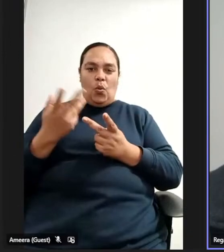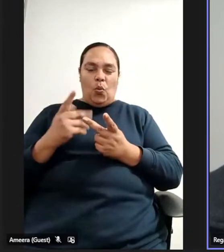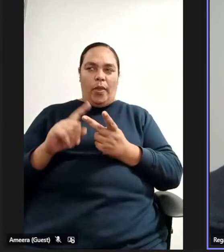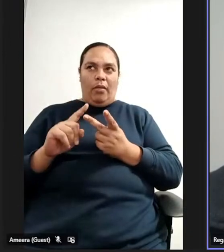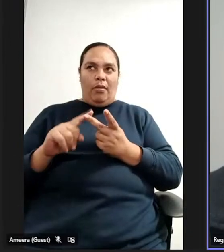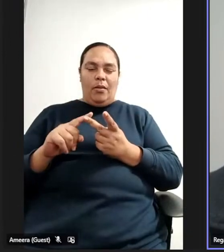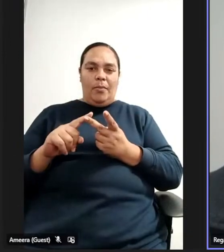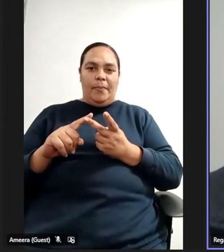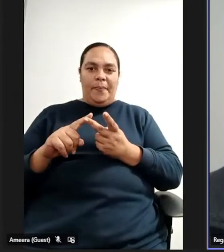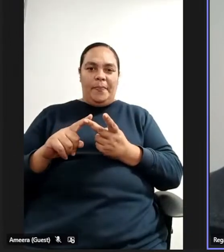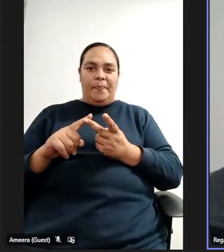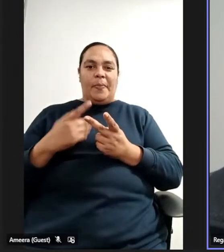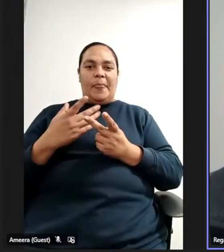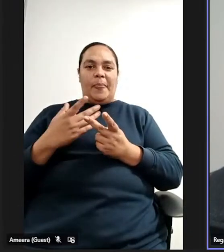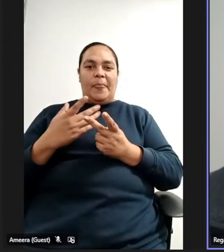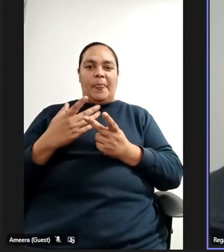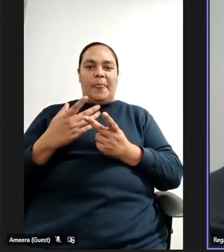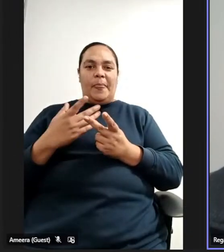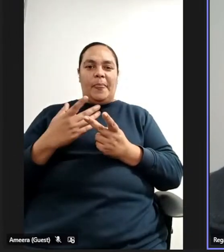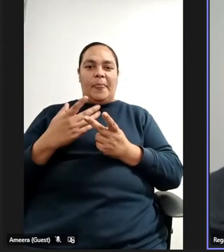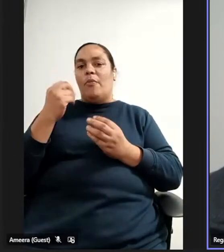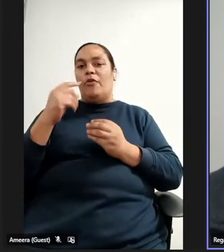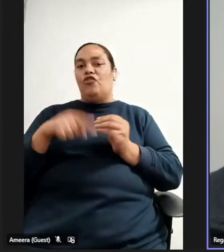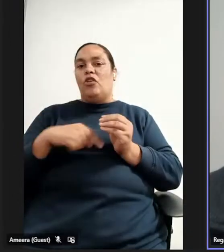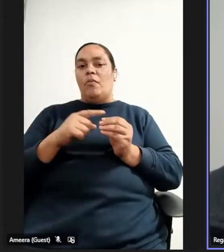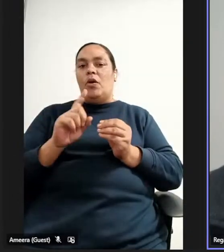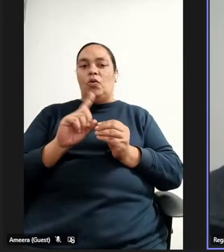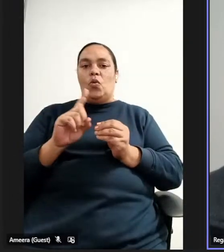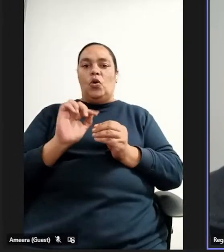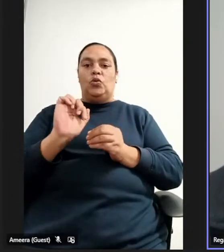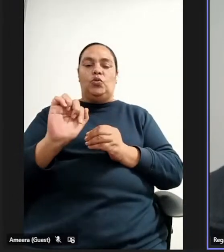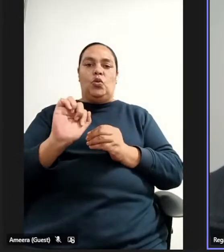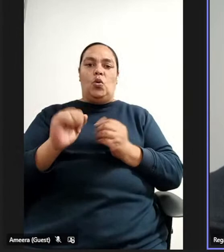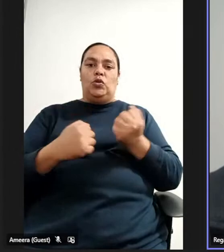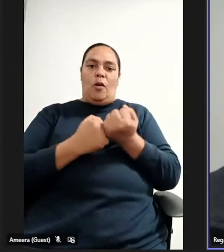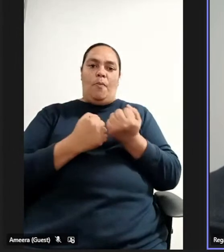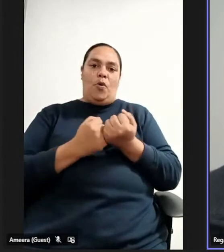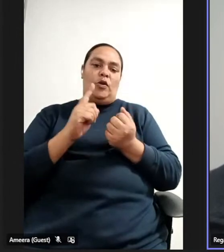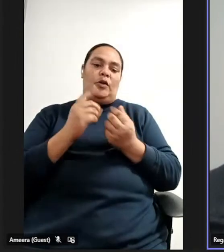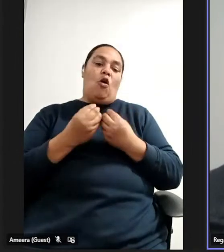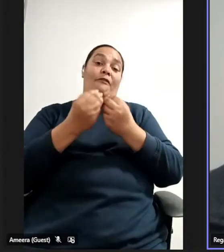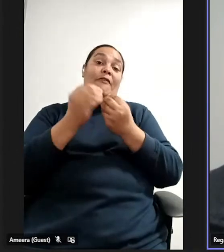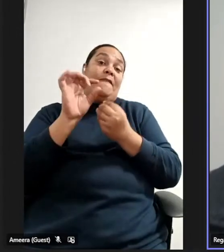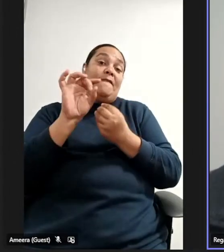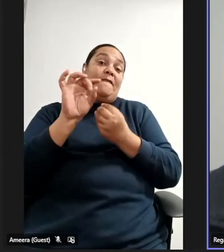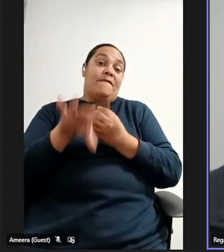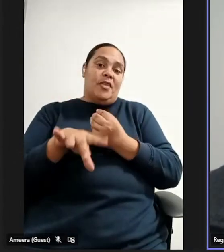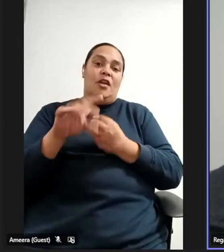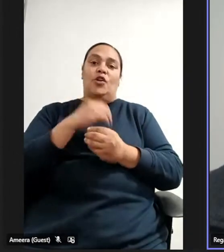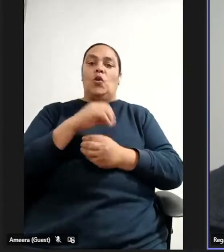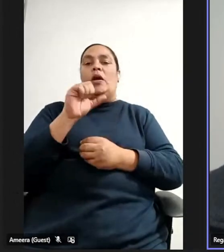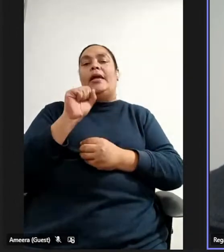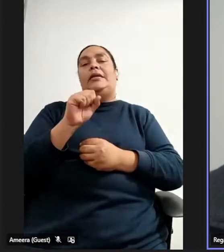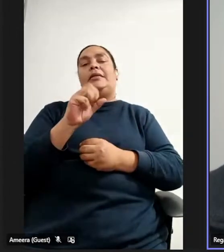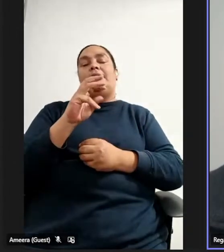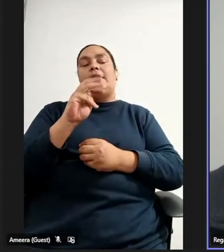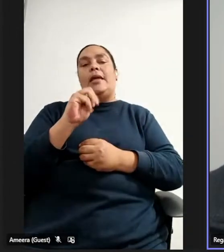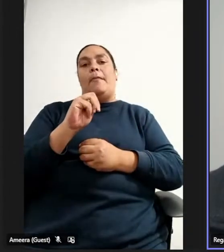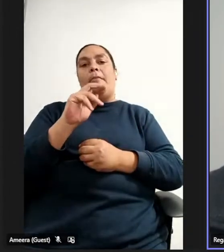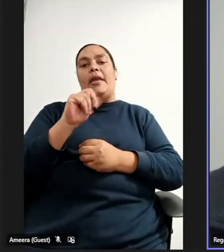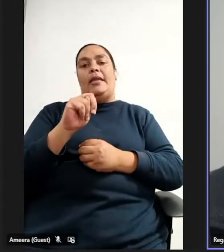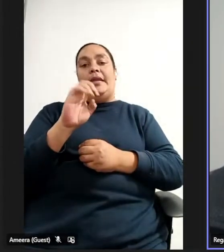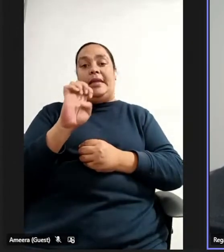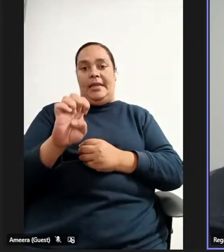provide more information on the support being offered to SMMEs and how my business might